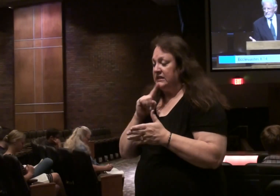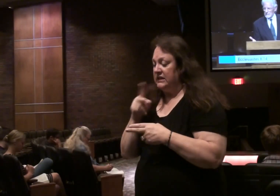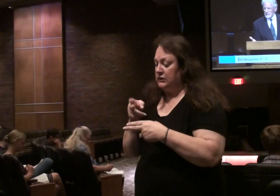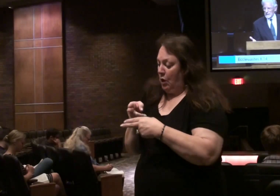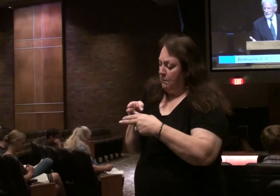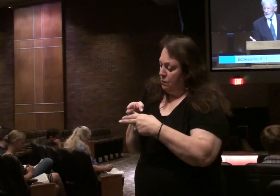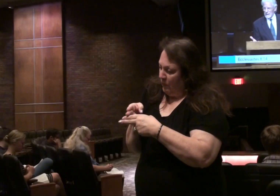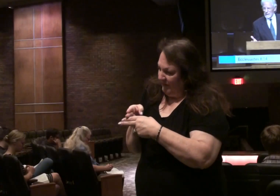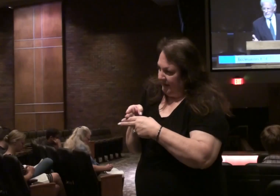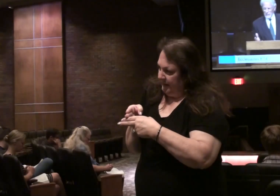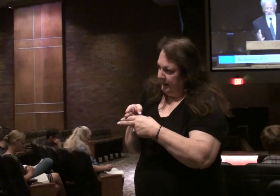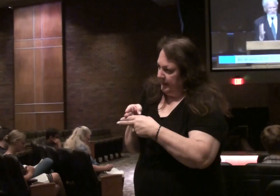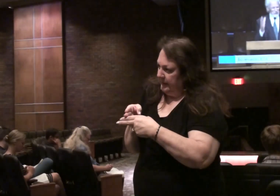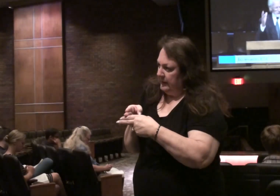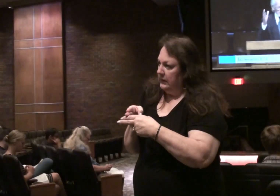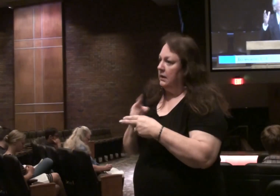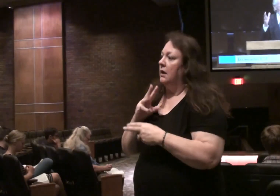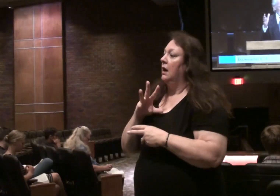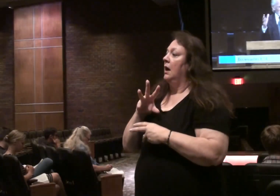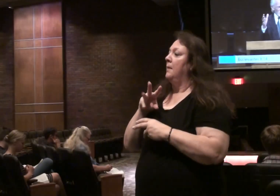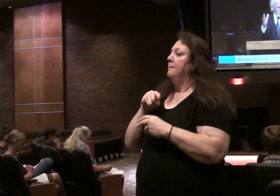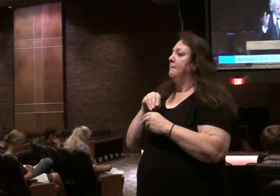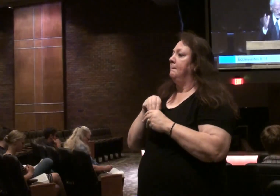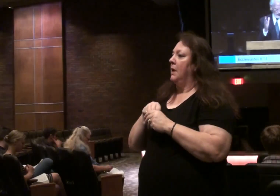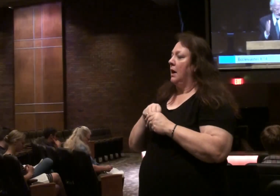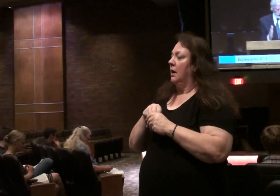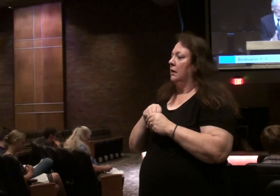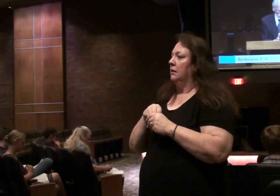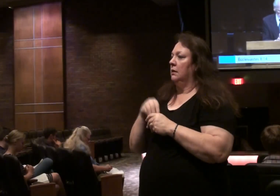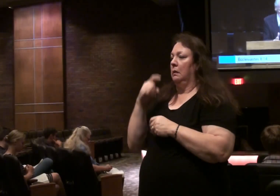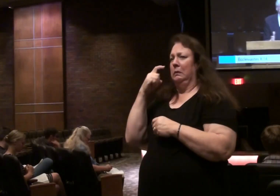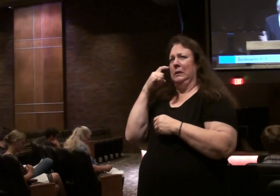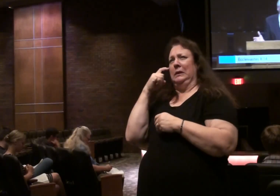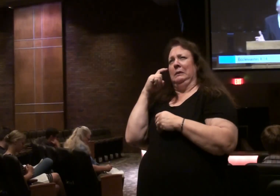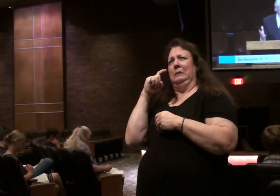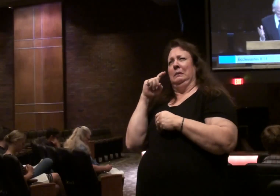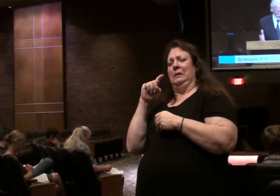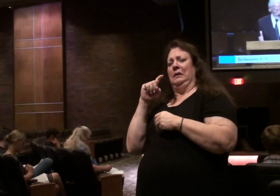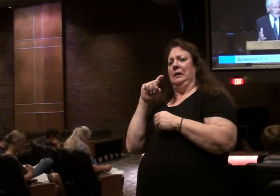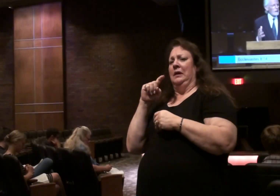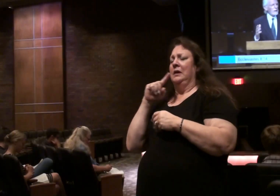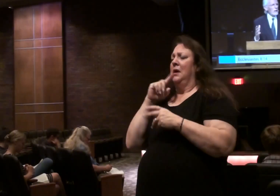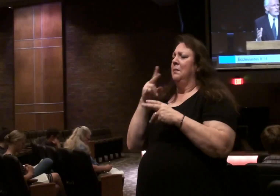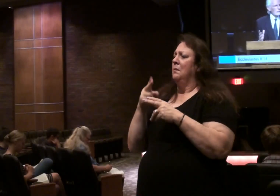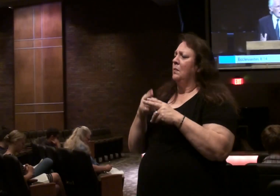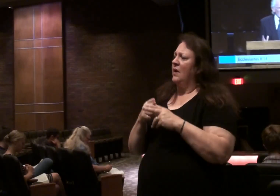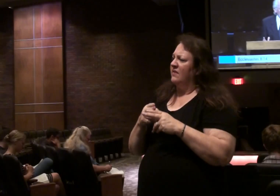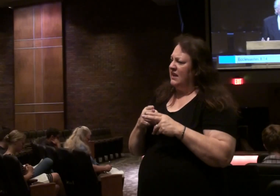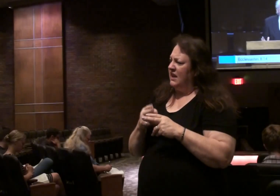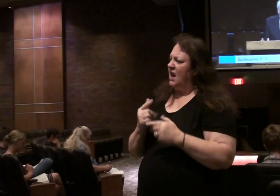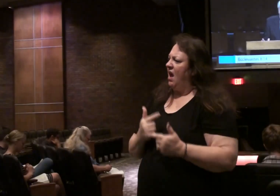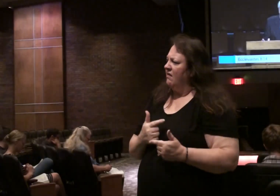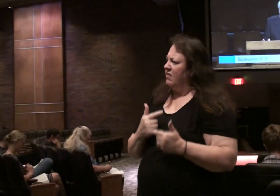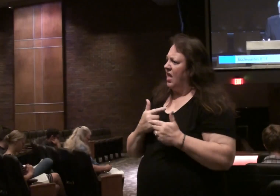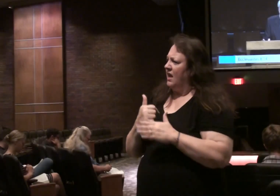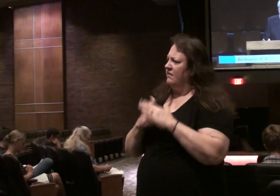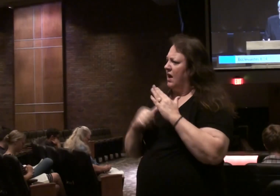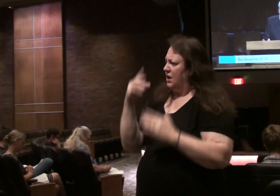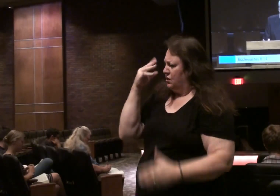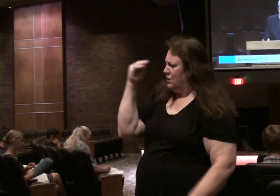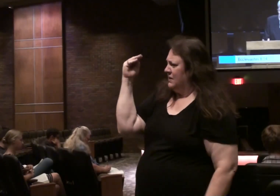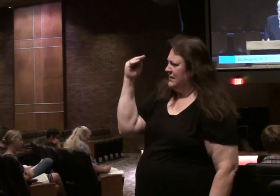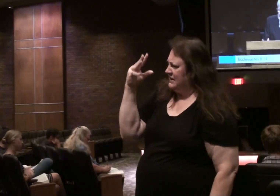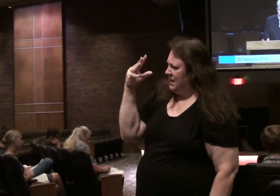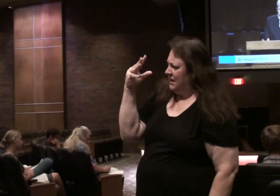brevity. But part of it is we want to recognize, so what he said, the brevity of life under the sun,